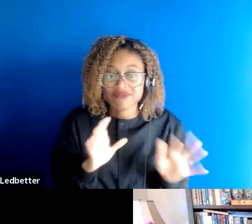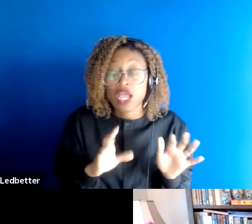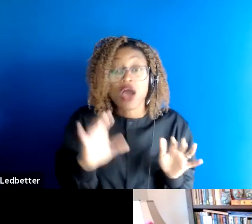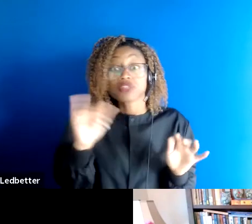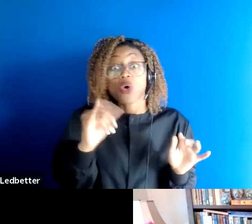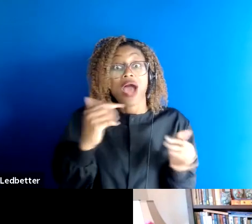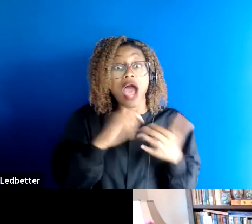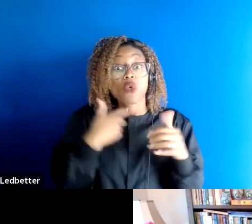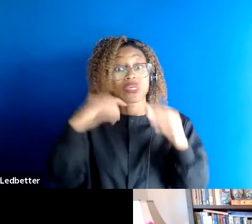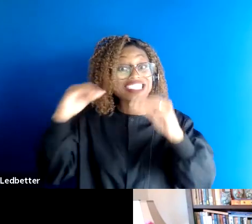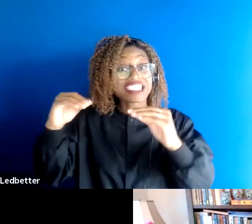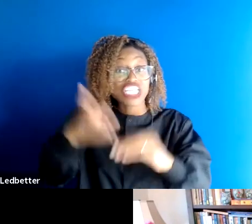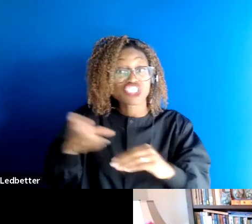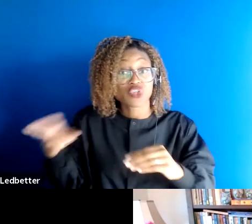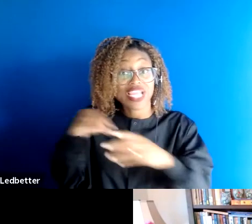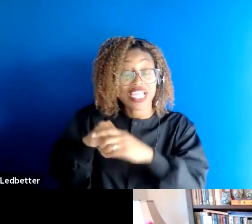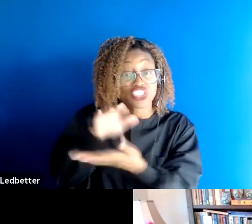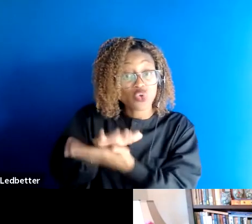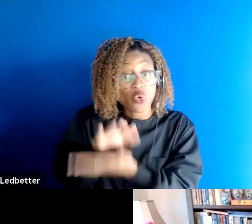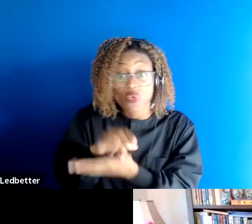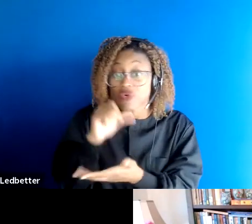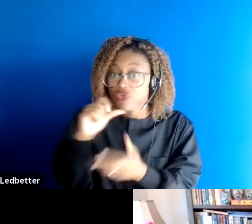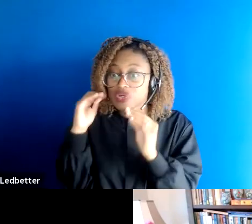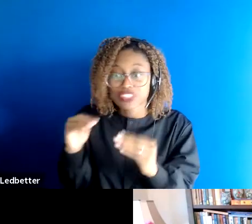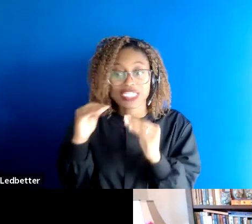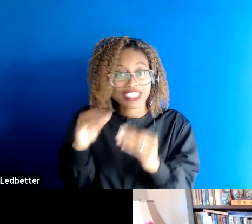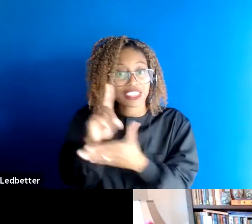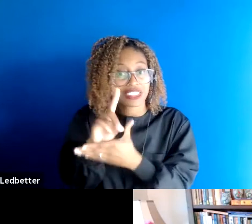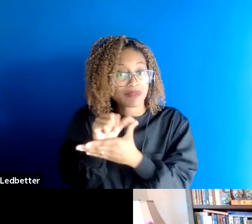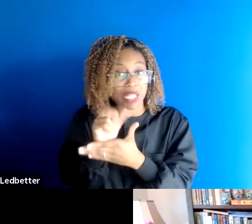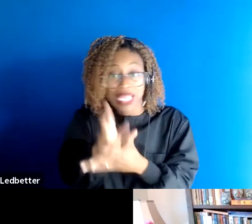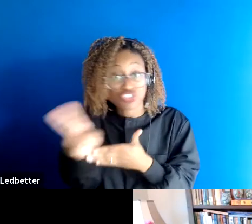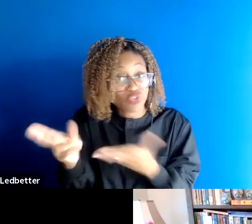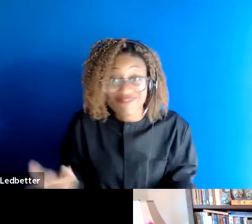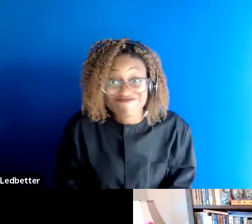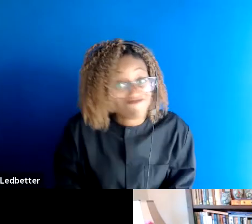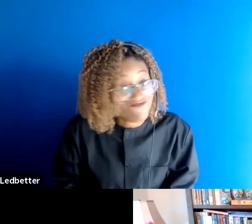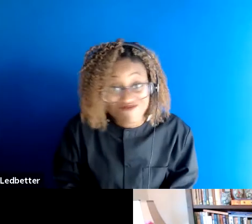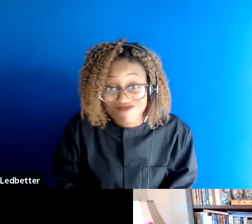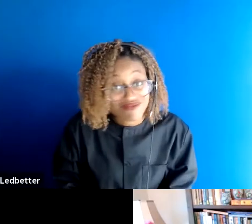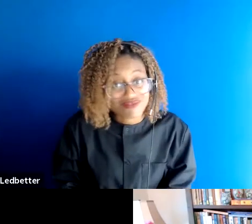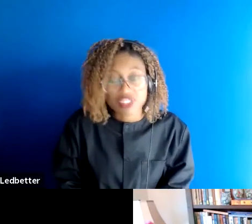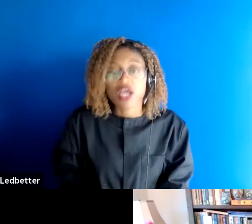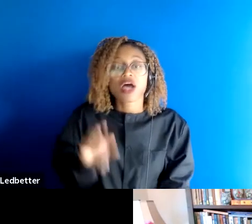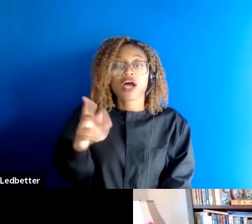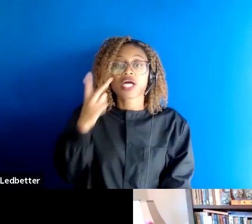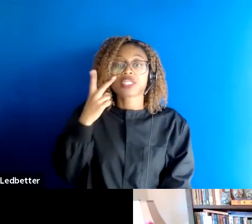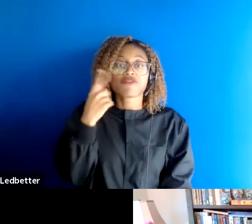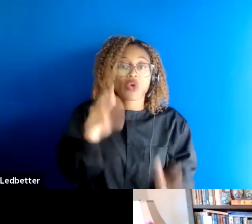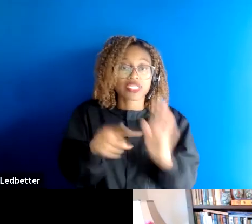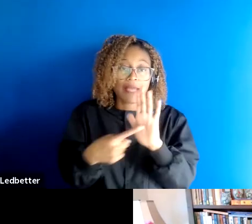teach history in school, we don't teach disability history. We see, I see, for